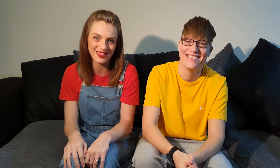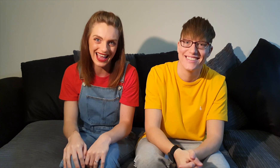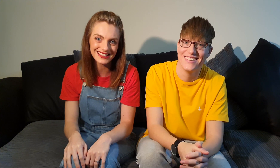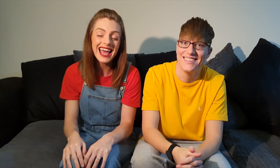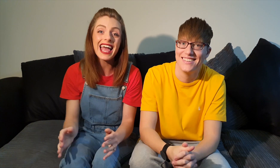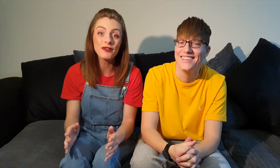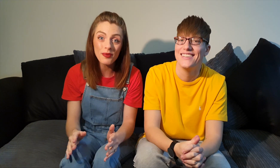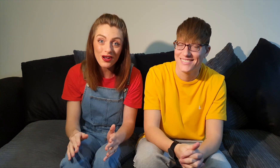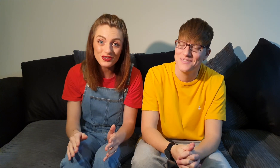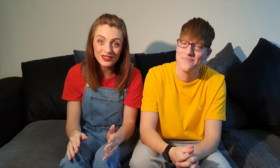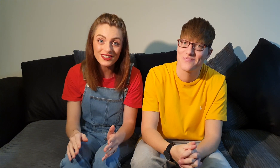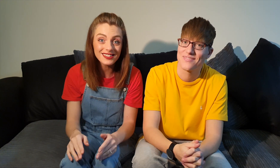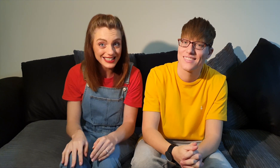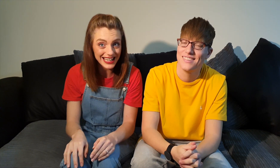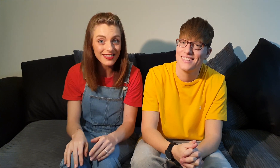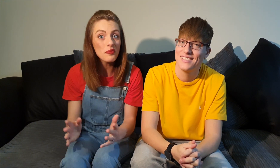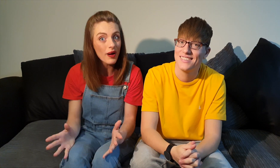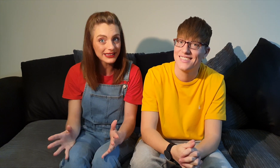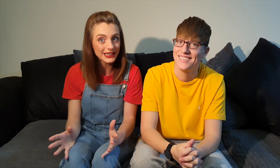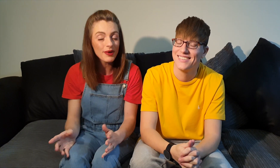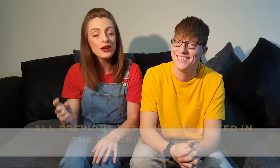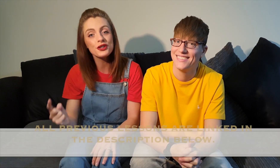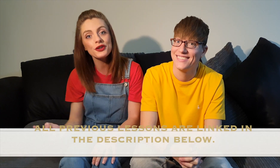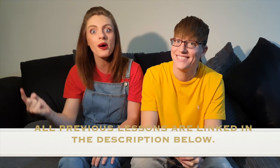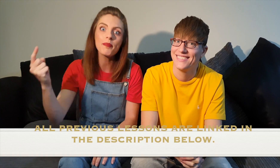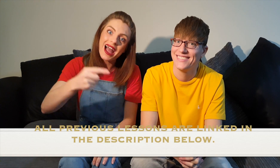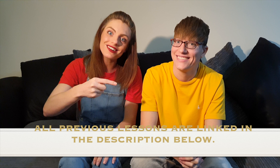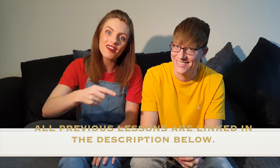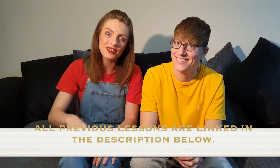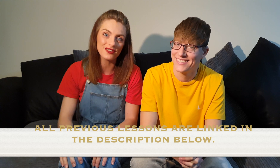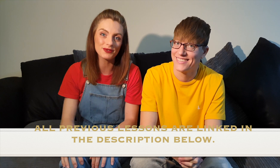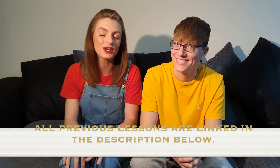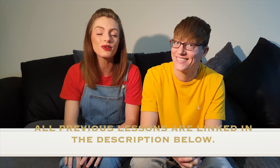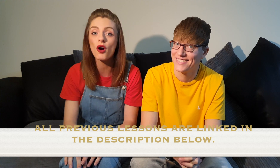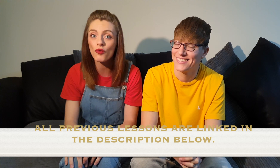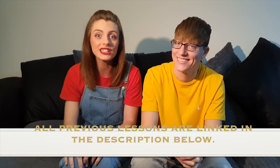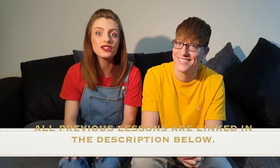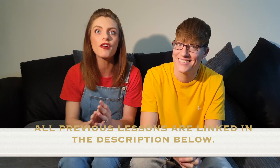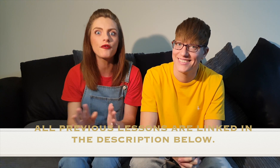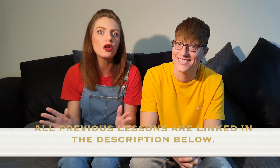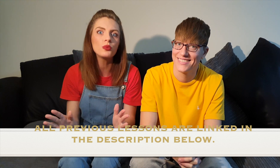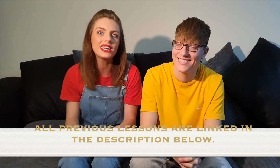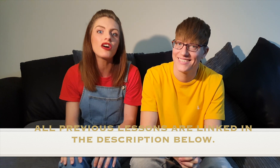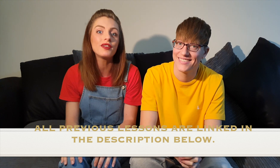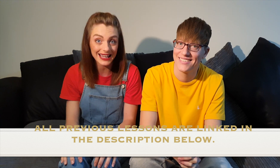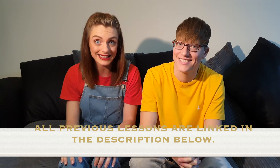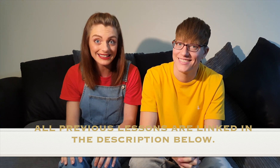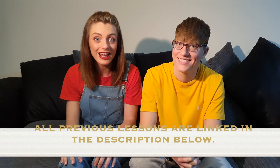that. If you are joining us today, then welcome. Do go back on our videos because we've already done a full week of lessons. So